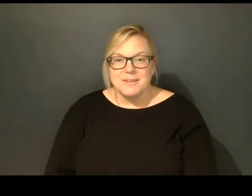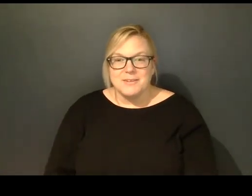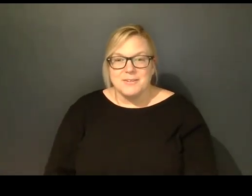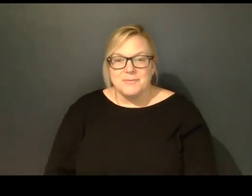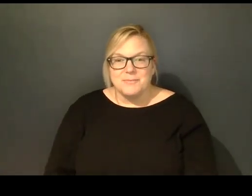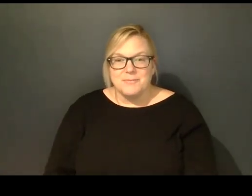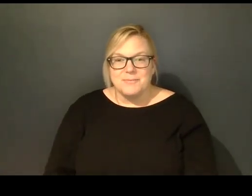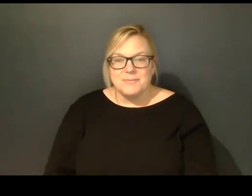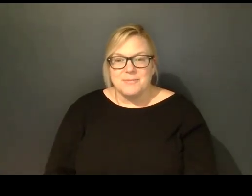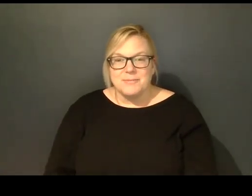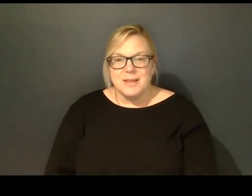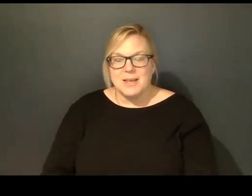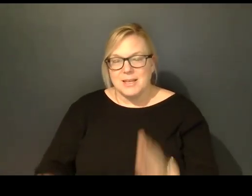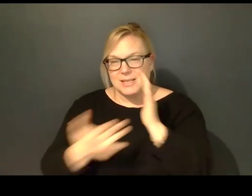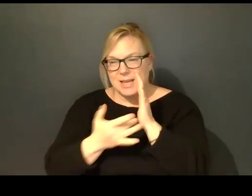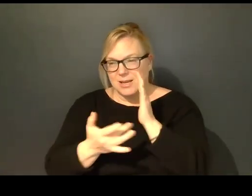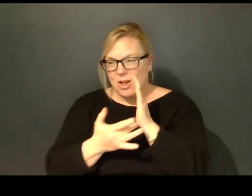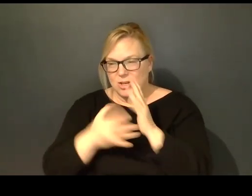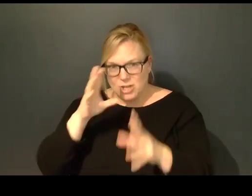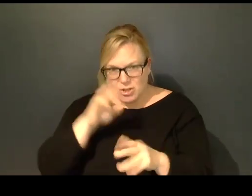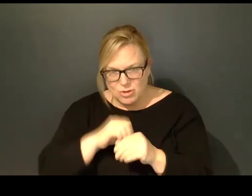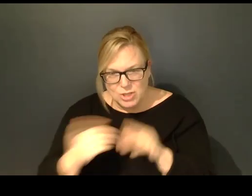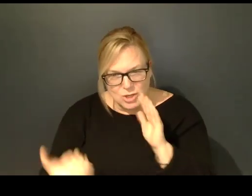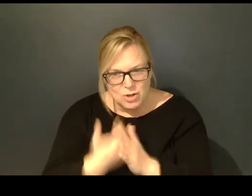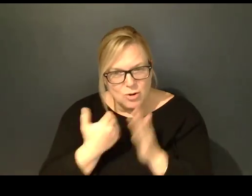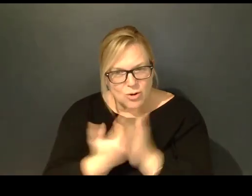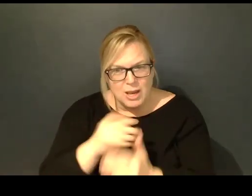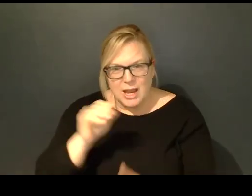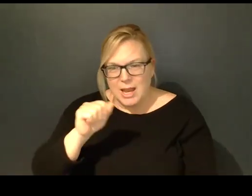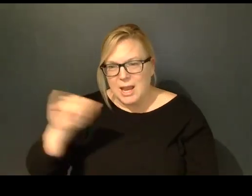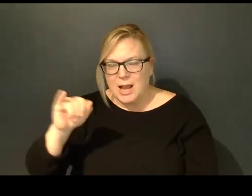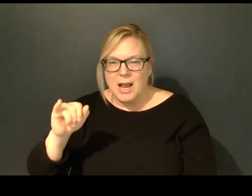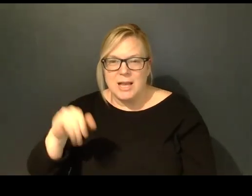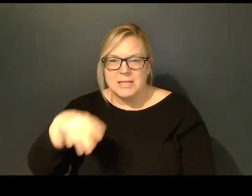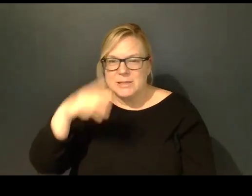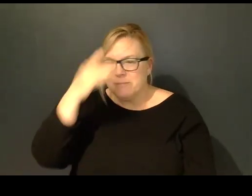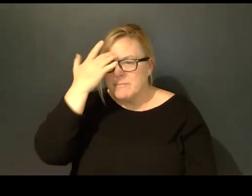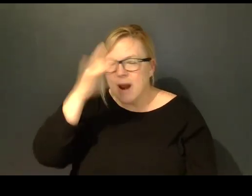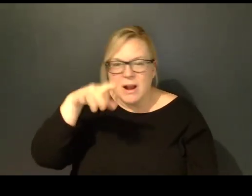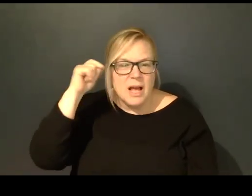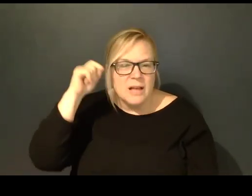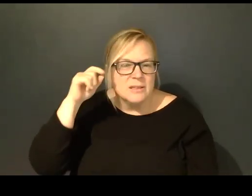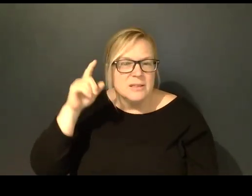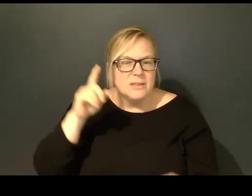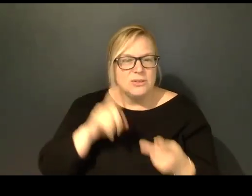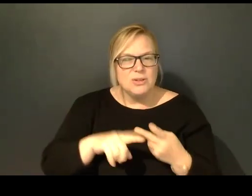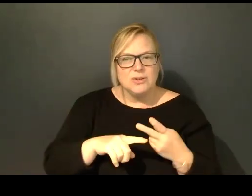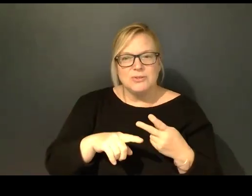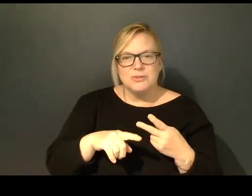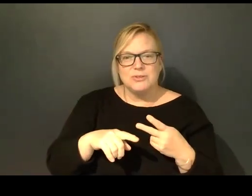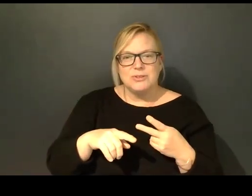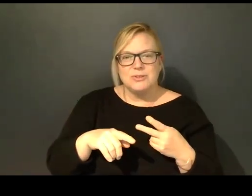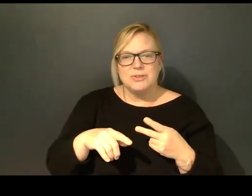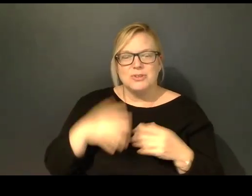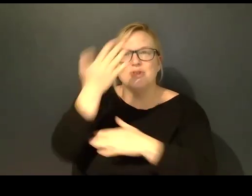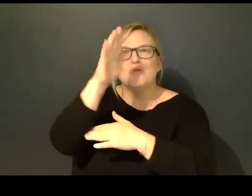Technology includes even like the newest AI-powered smart glasses down to tree pruners. We would consider